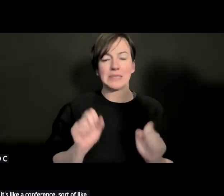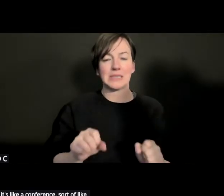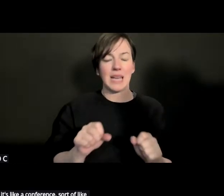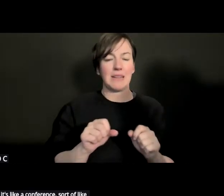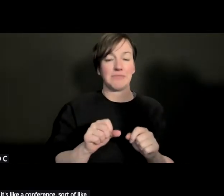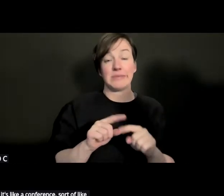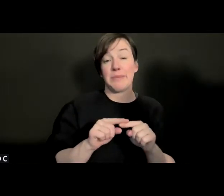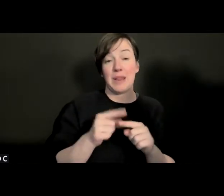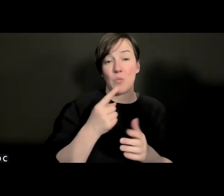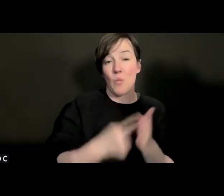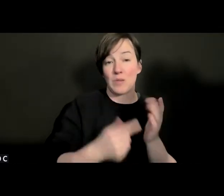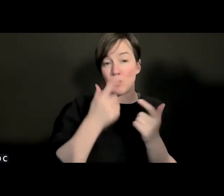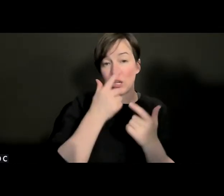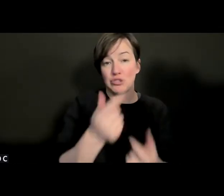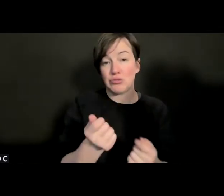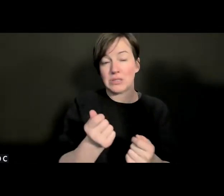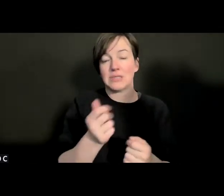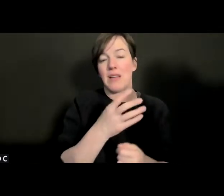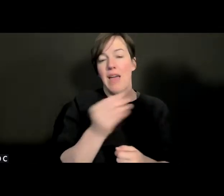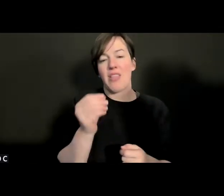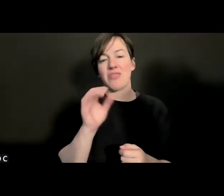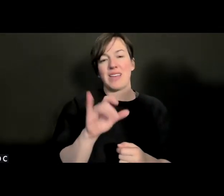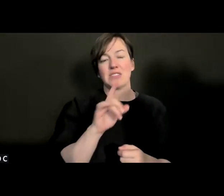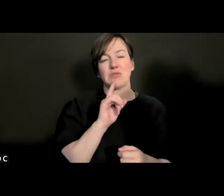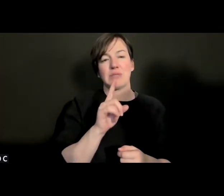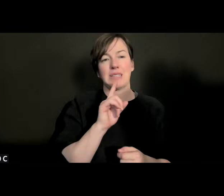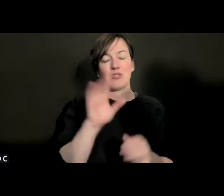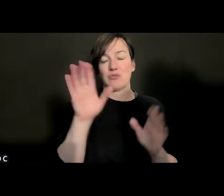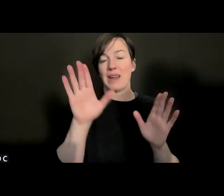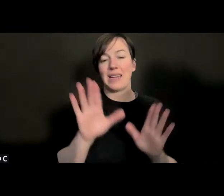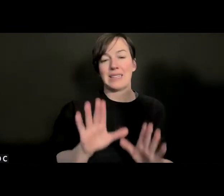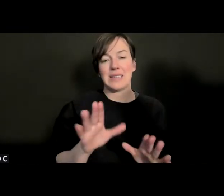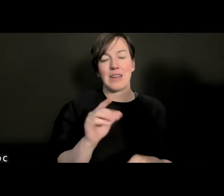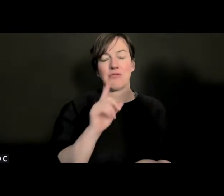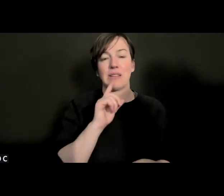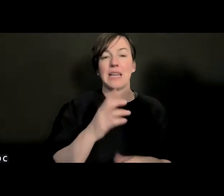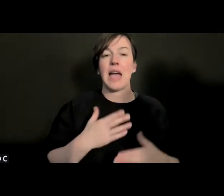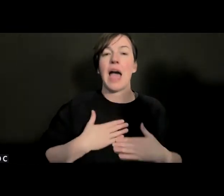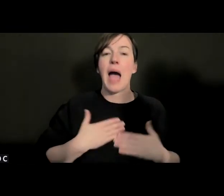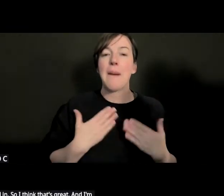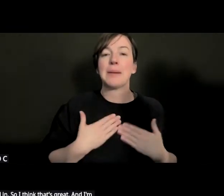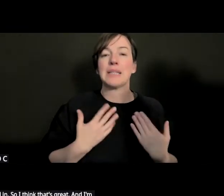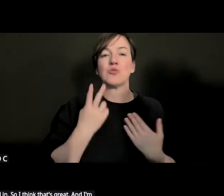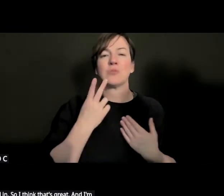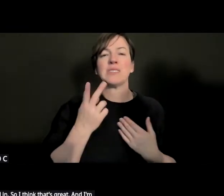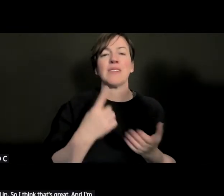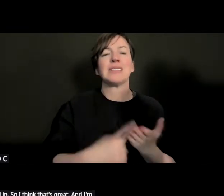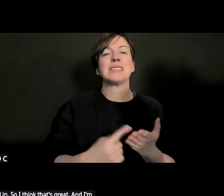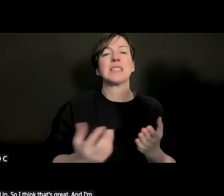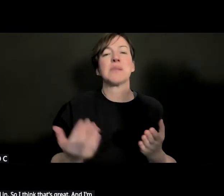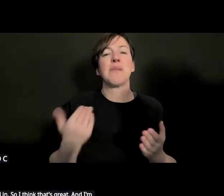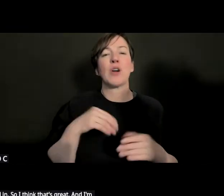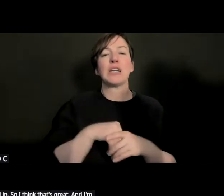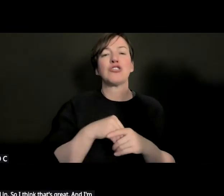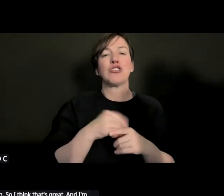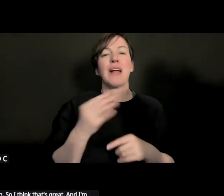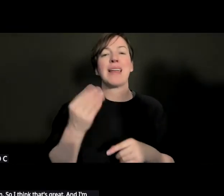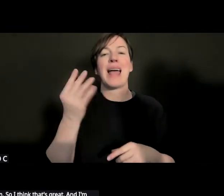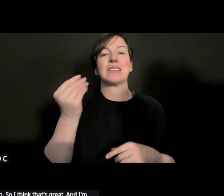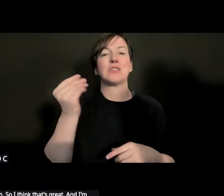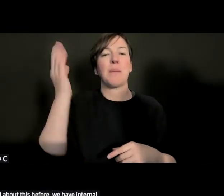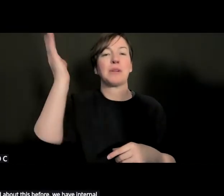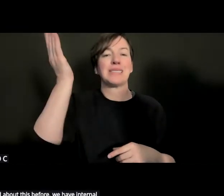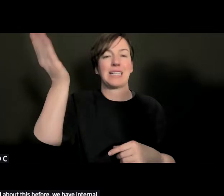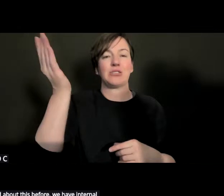upon what we're interested in. So I think that's great. And I'm really happy to see that, and we've talked about this before, we have internal and external presenters.